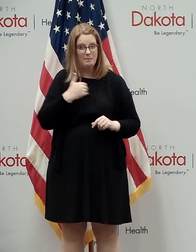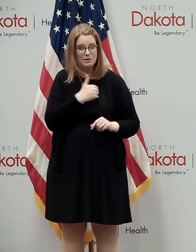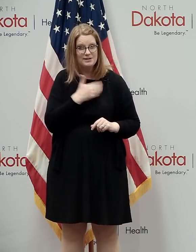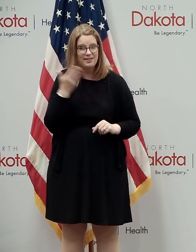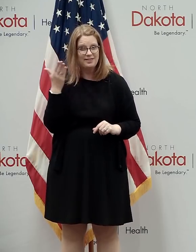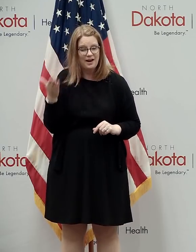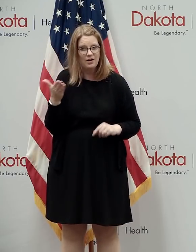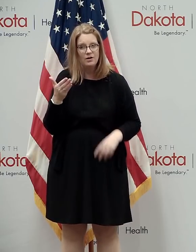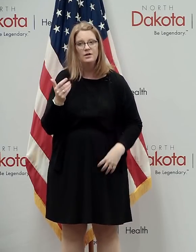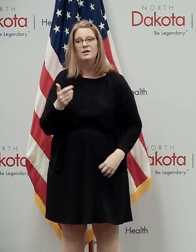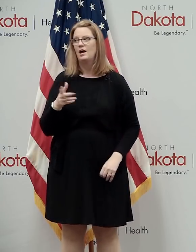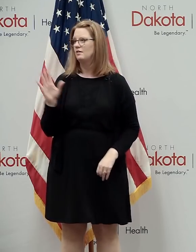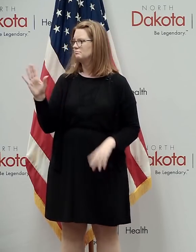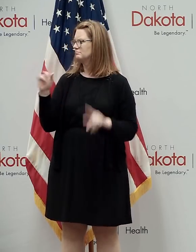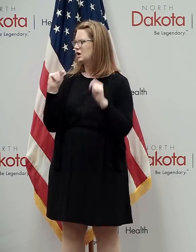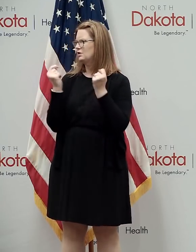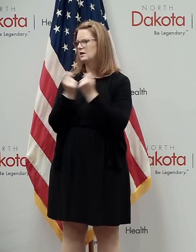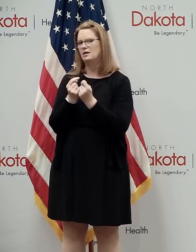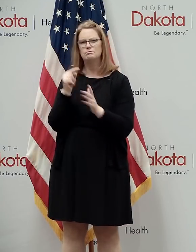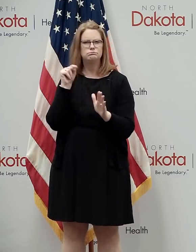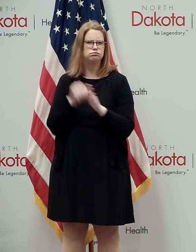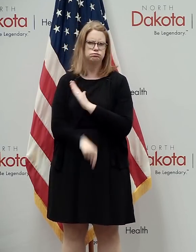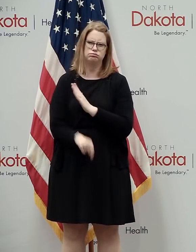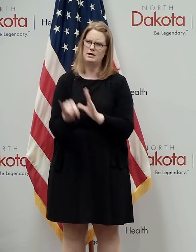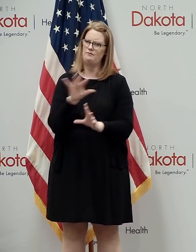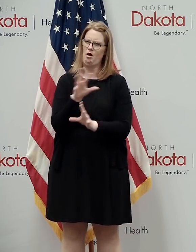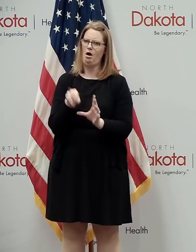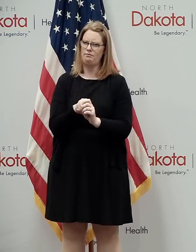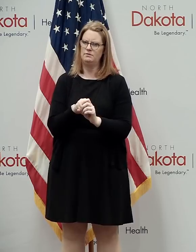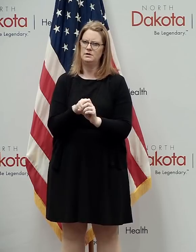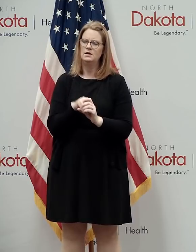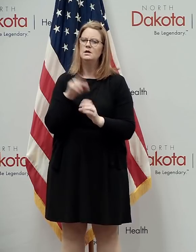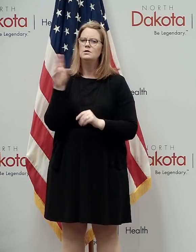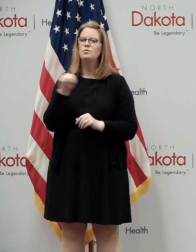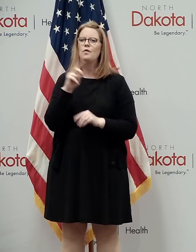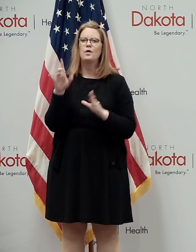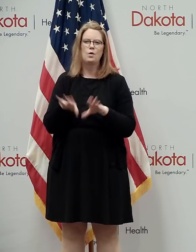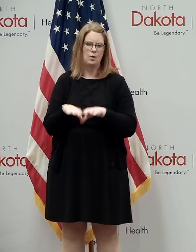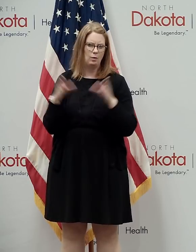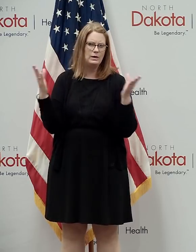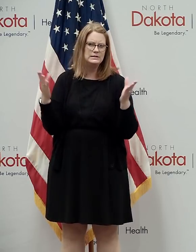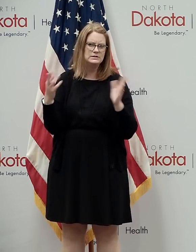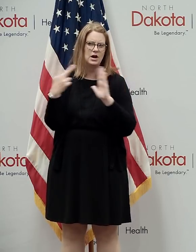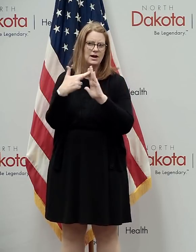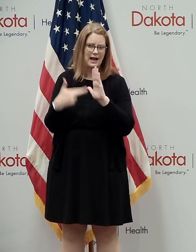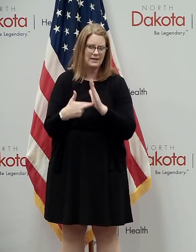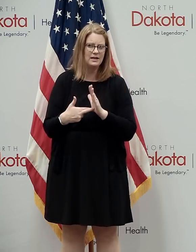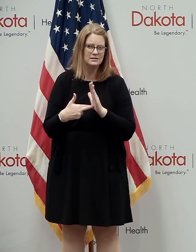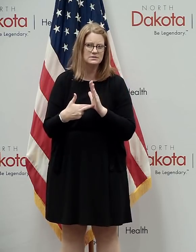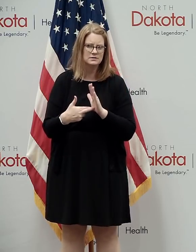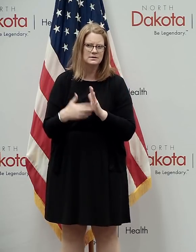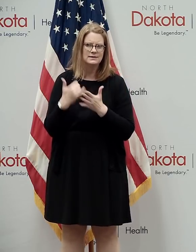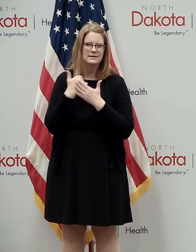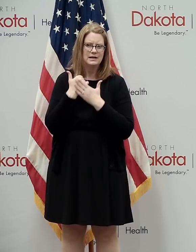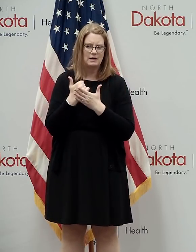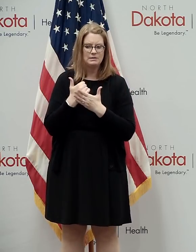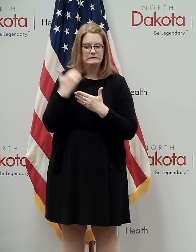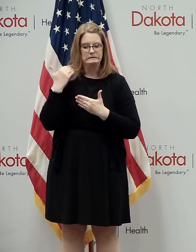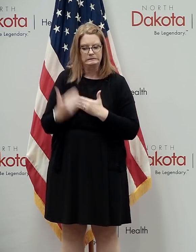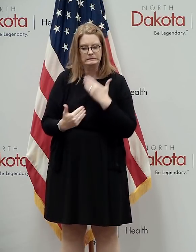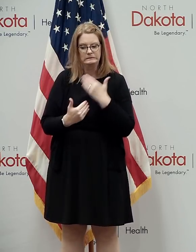also, of course, her team has been deeply involved in all of the North Dakota Restart guidelines, which are guiding us through a very